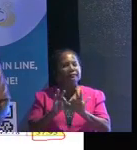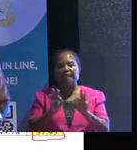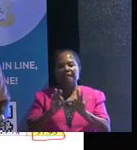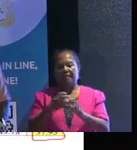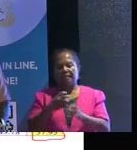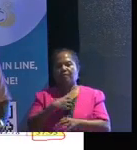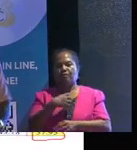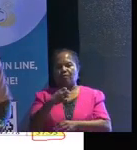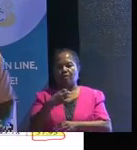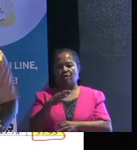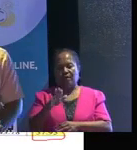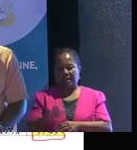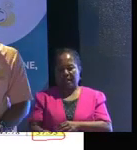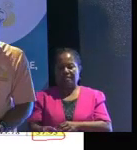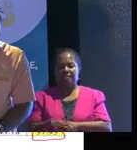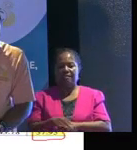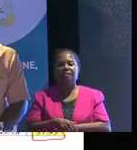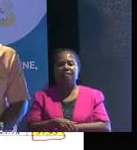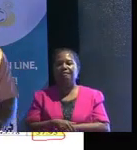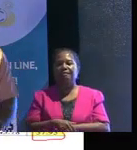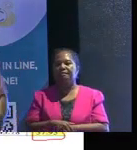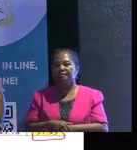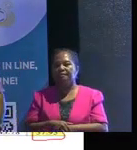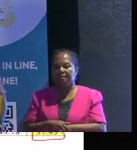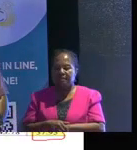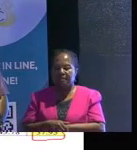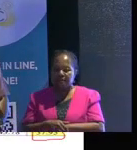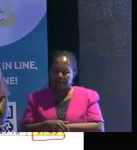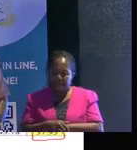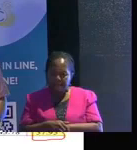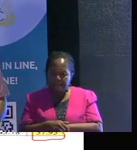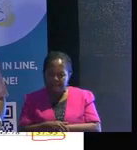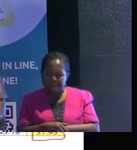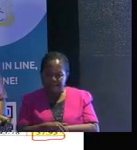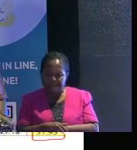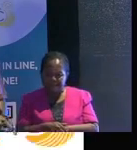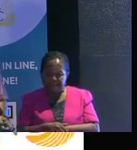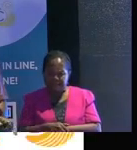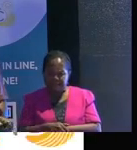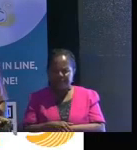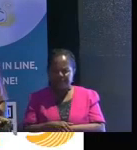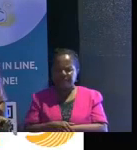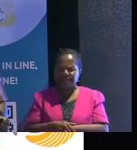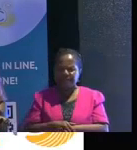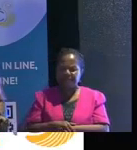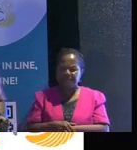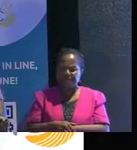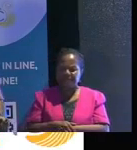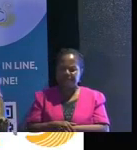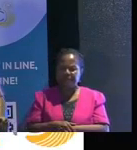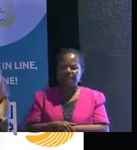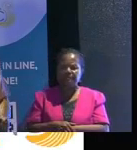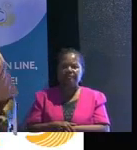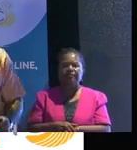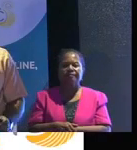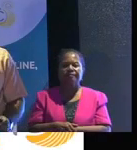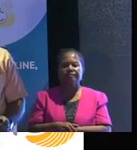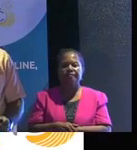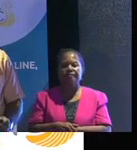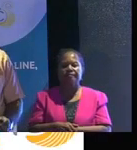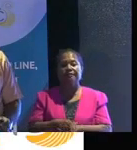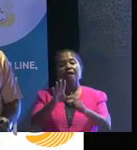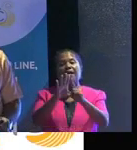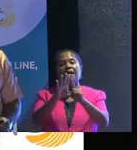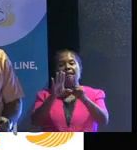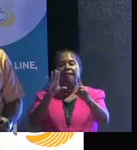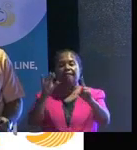nothing less. So in our